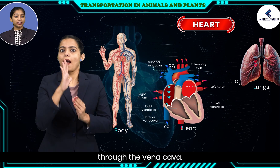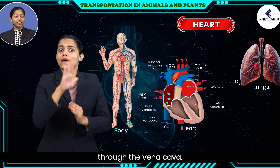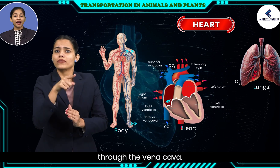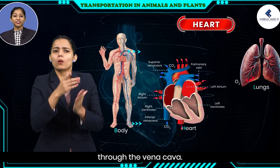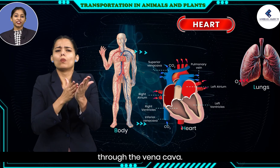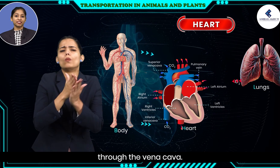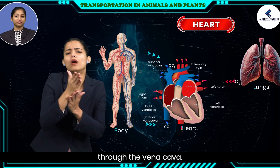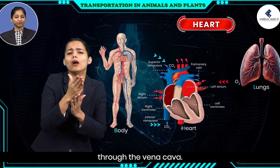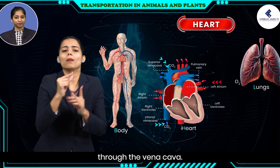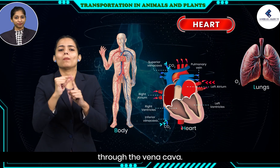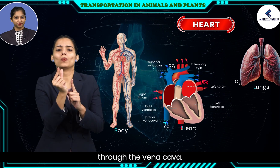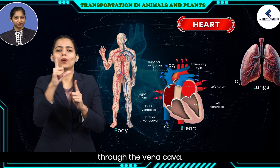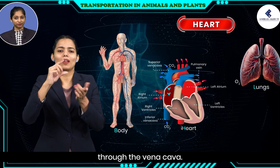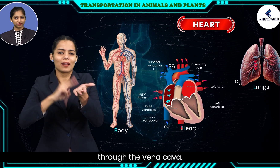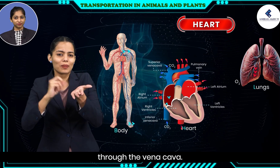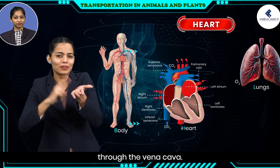cava.